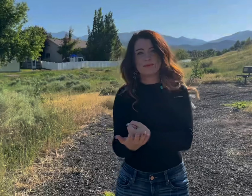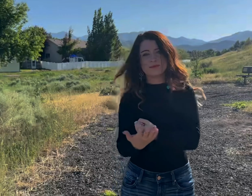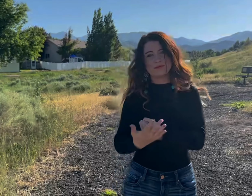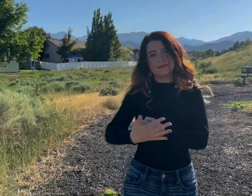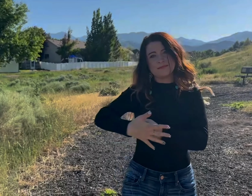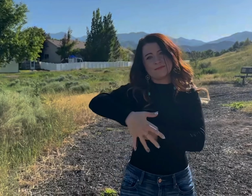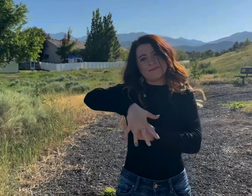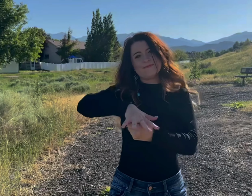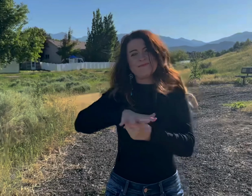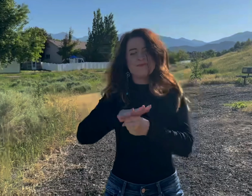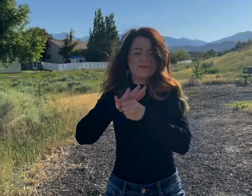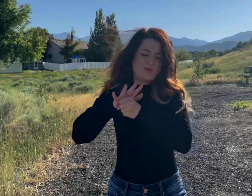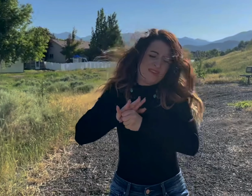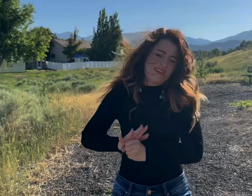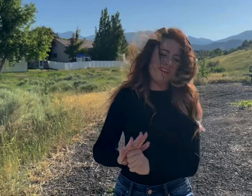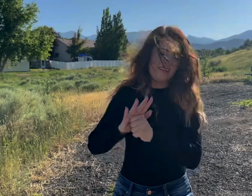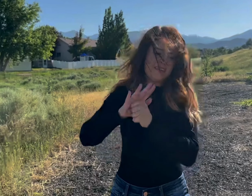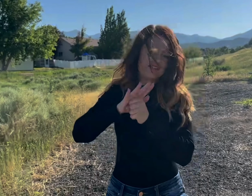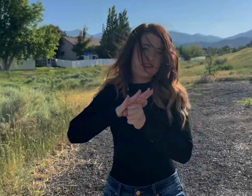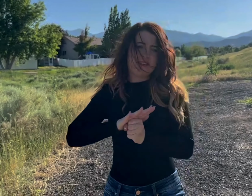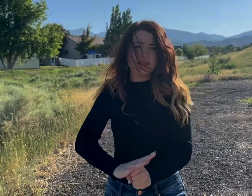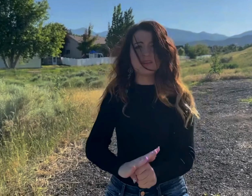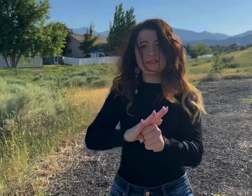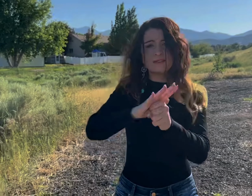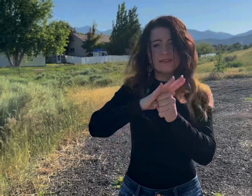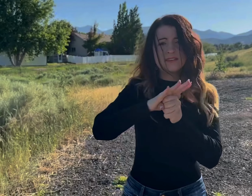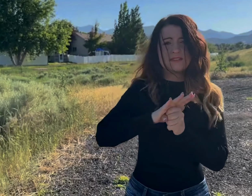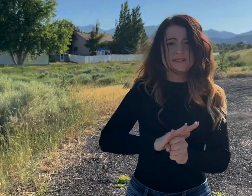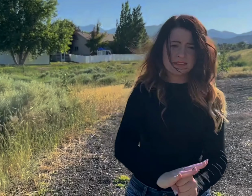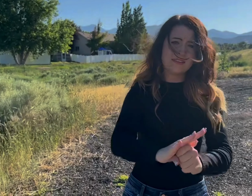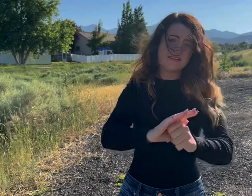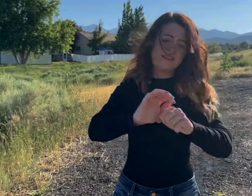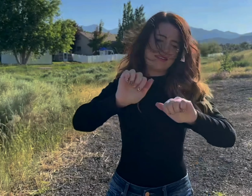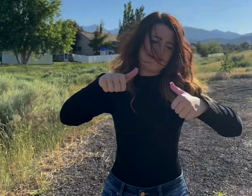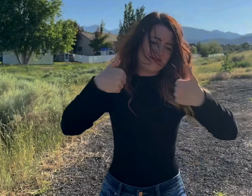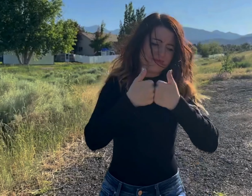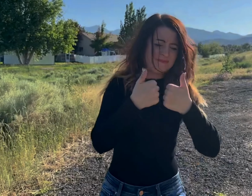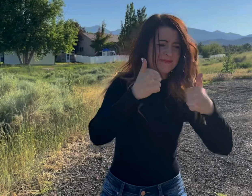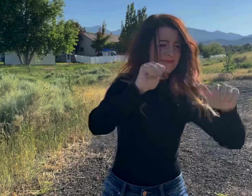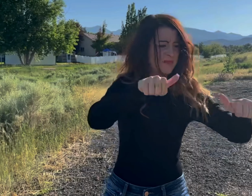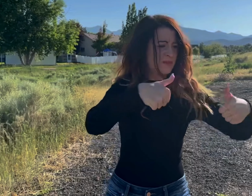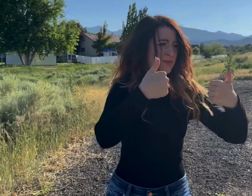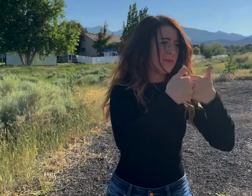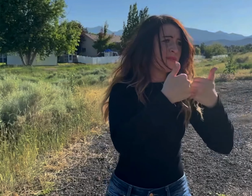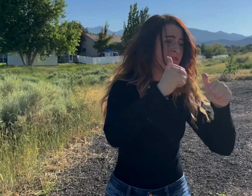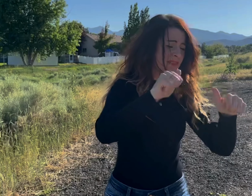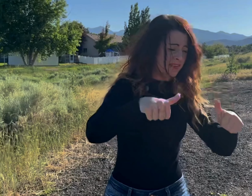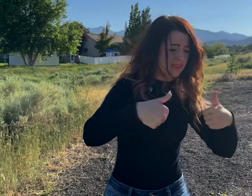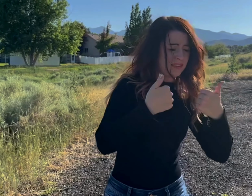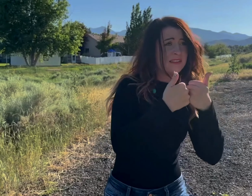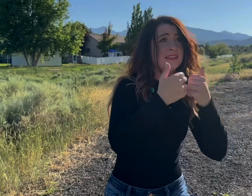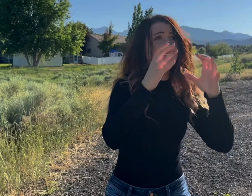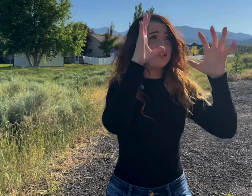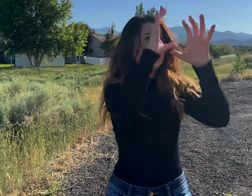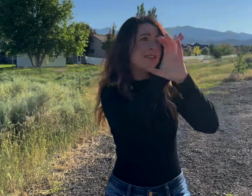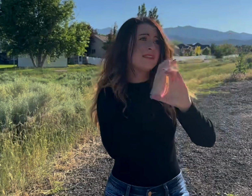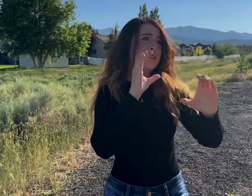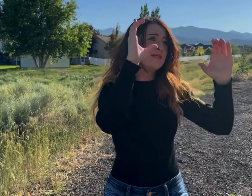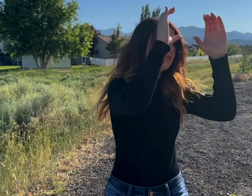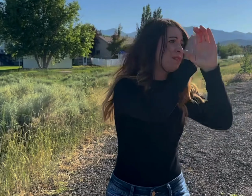Or the aching of this life Is the revealing of a greater